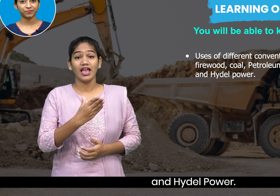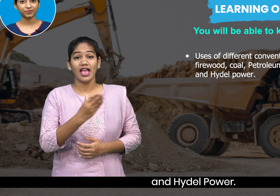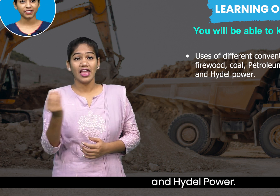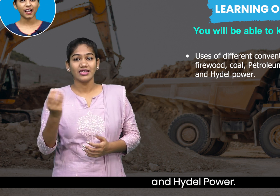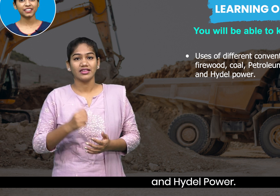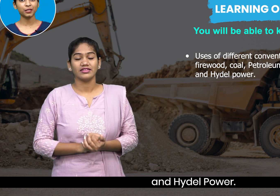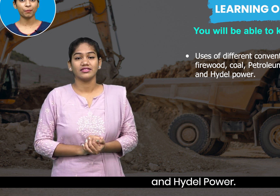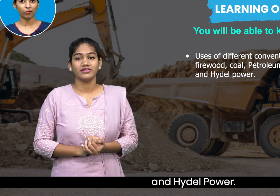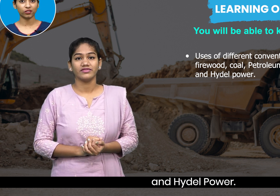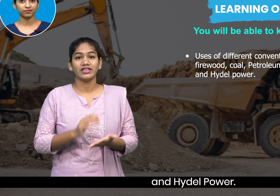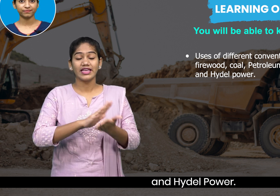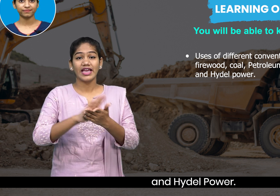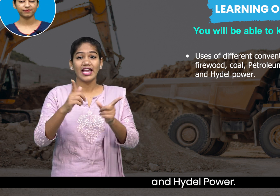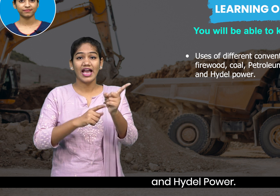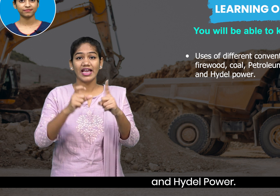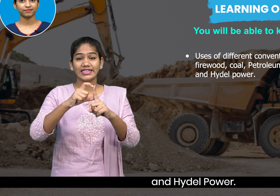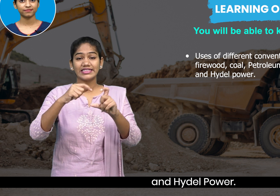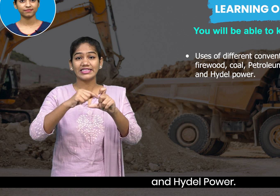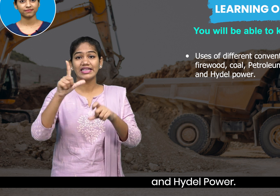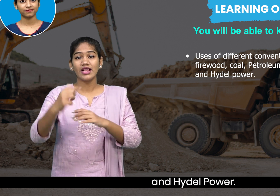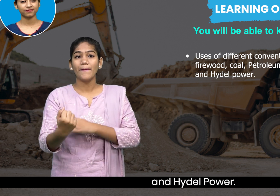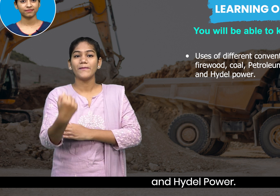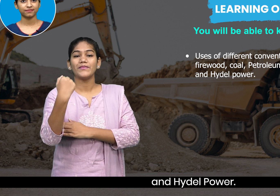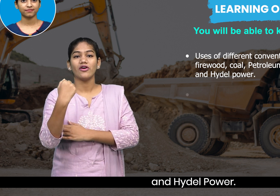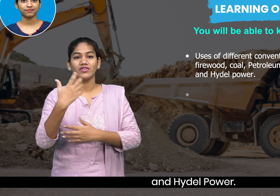and hydropower.